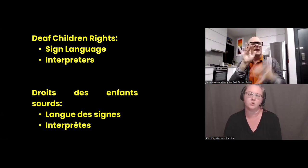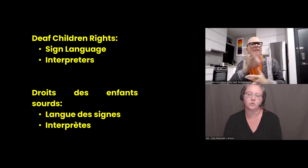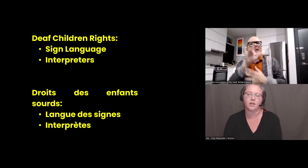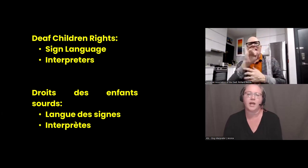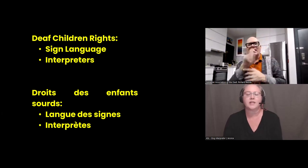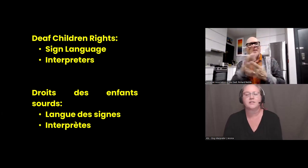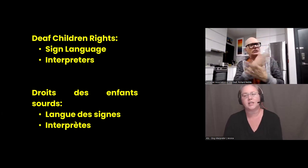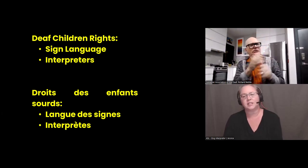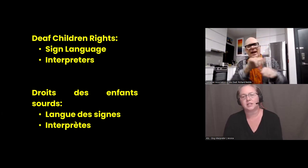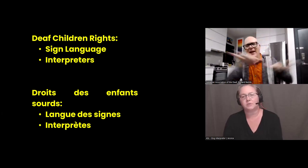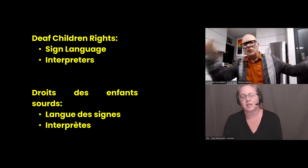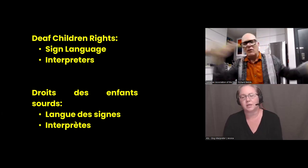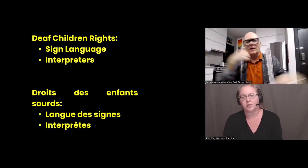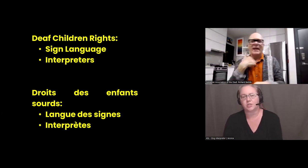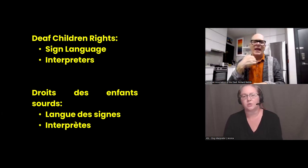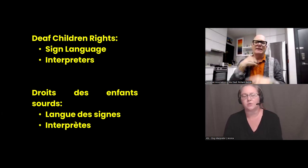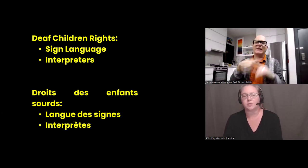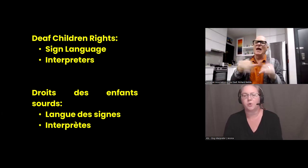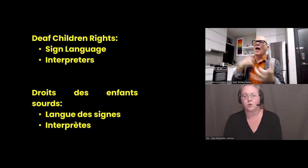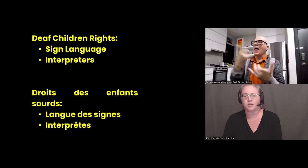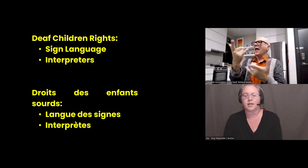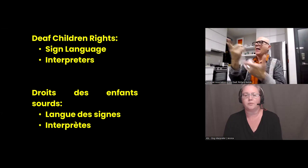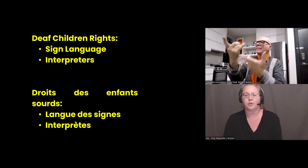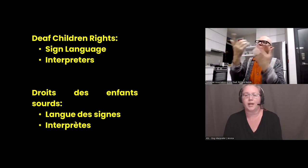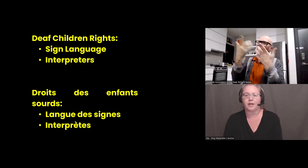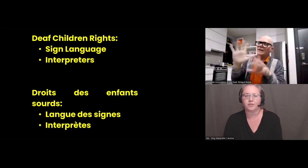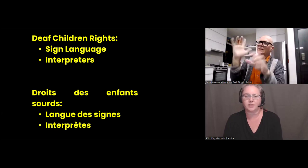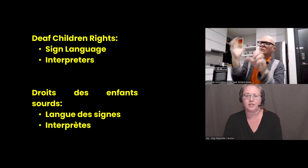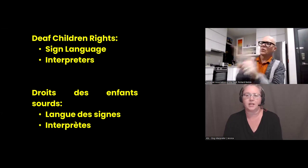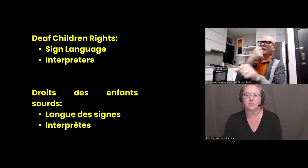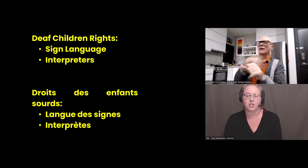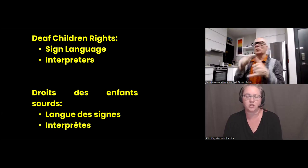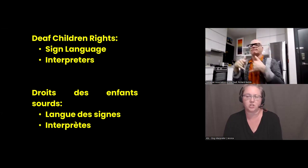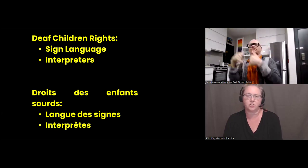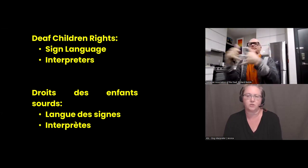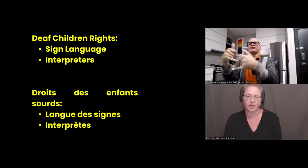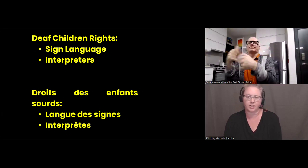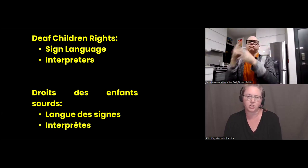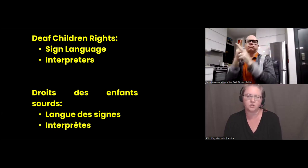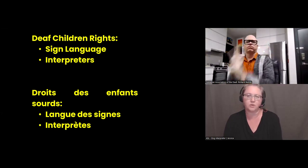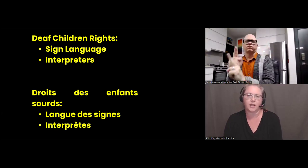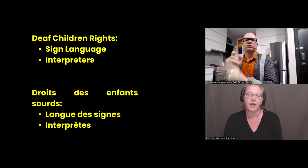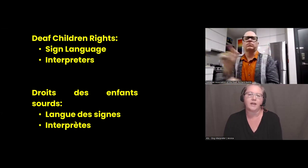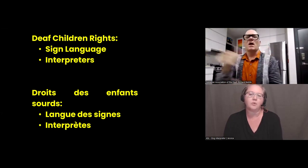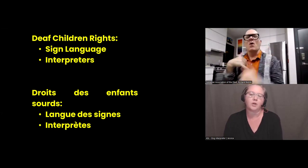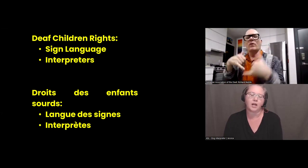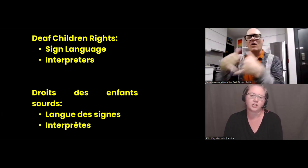school. CAD was able to support and bring advocacy and attention to that issue, and they were